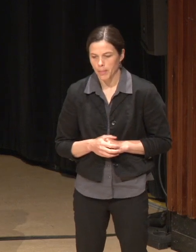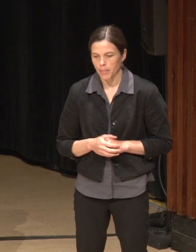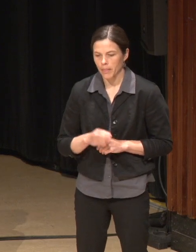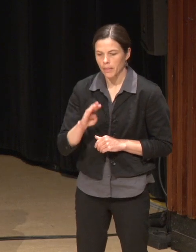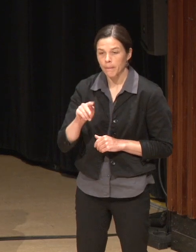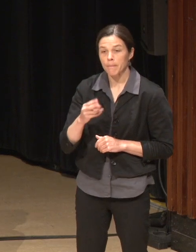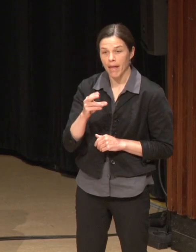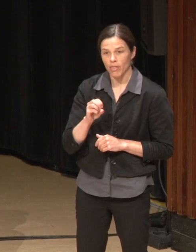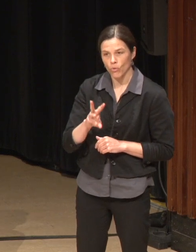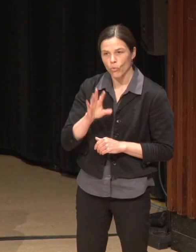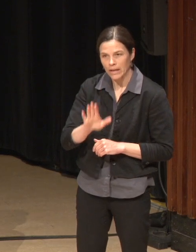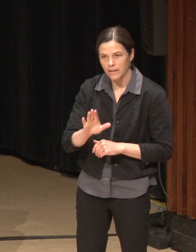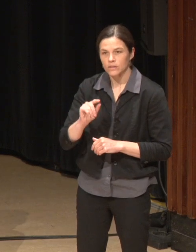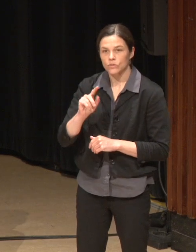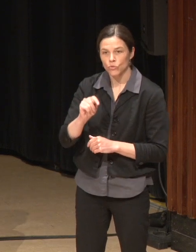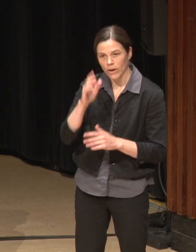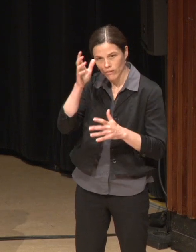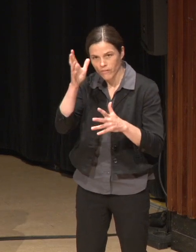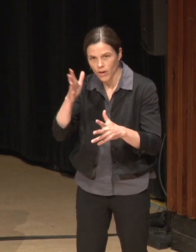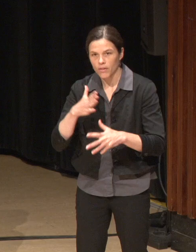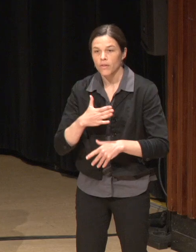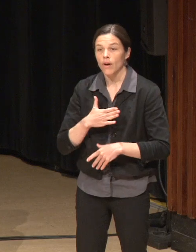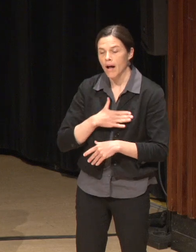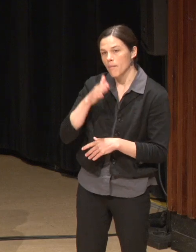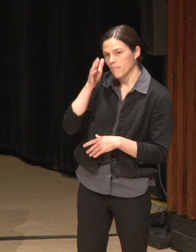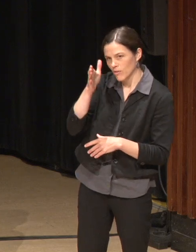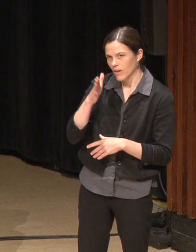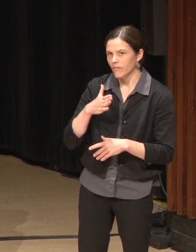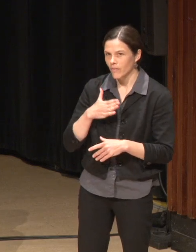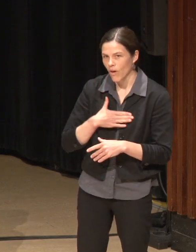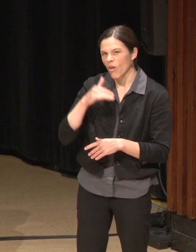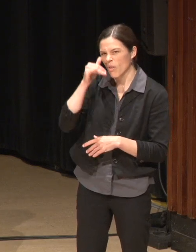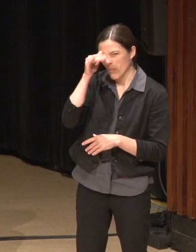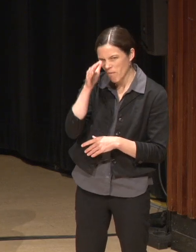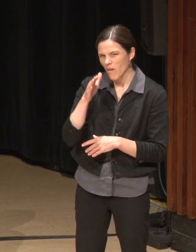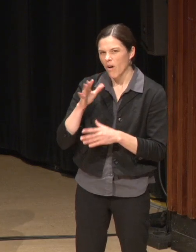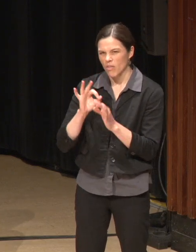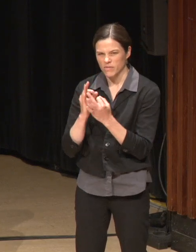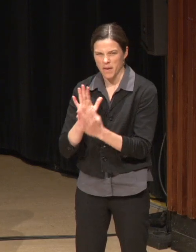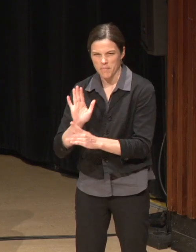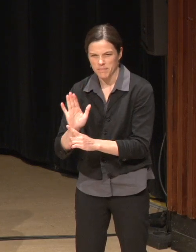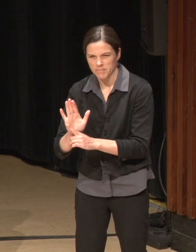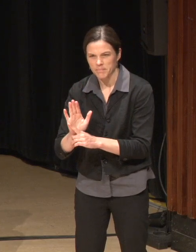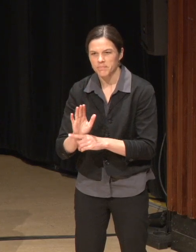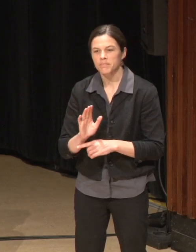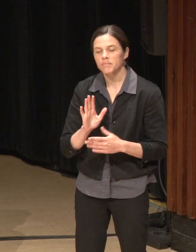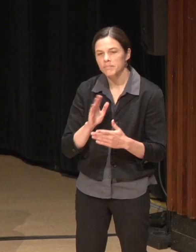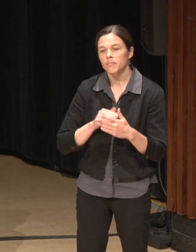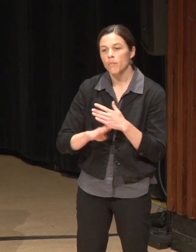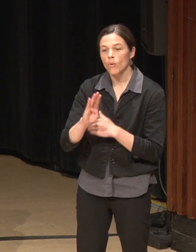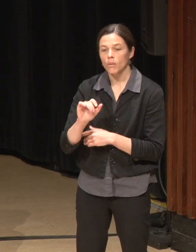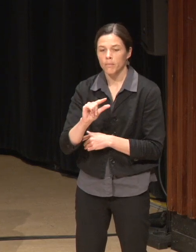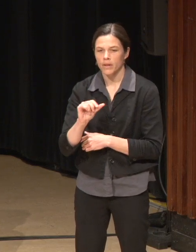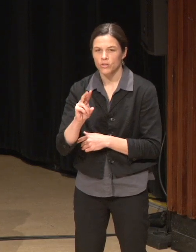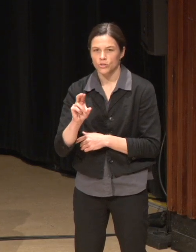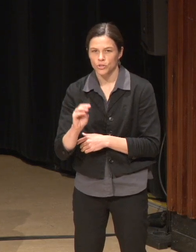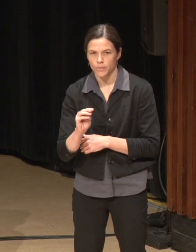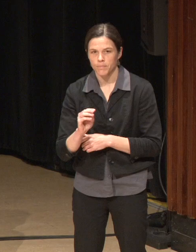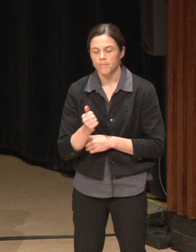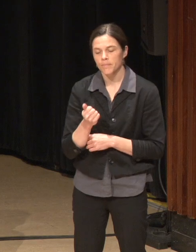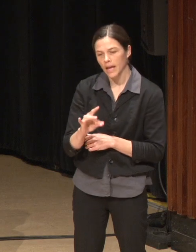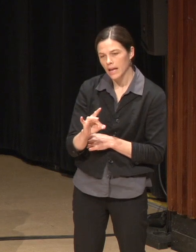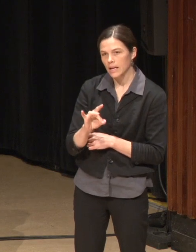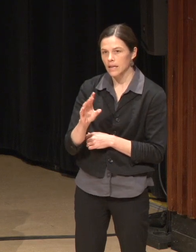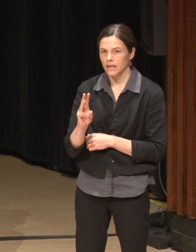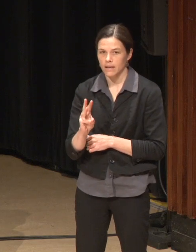Matthew's great-grandfather, my grandfather on my father's side, was born in Belgium in 1896 and came to